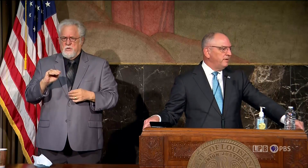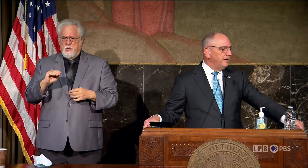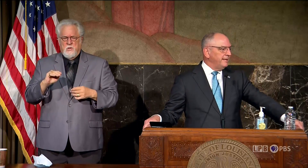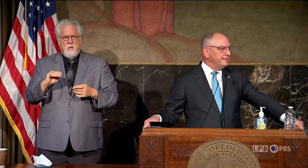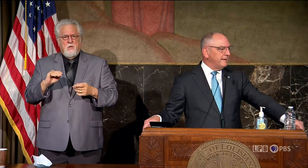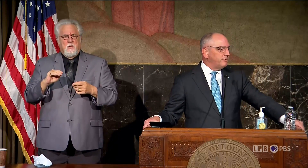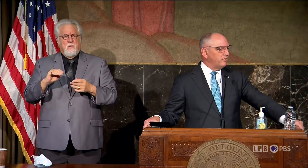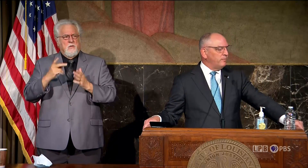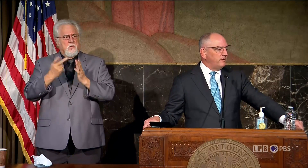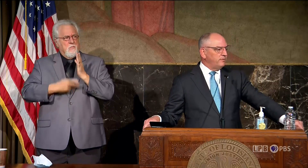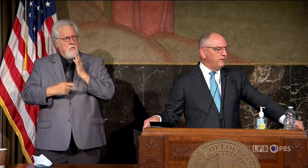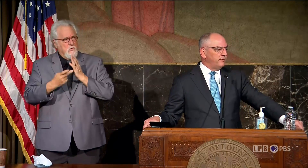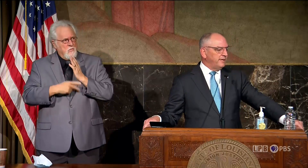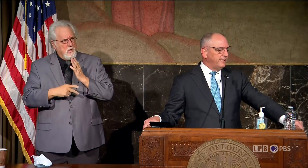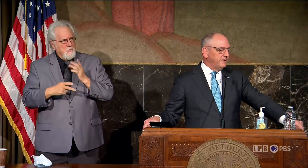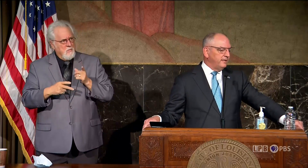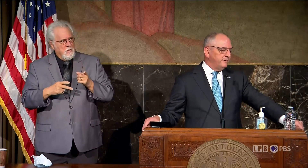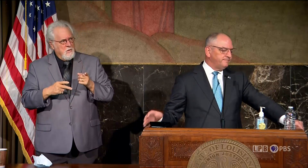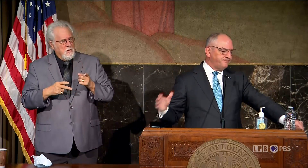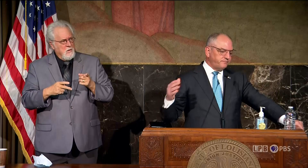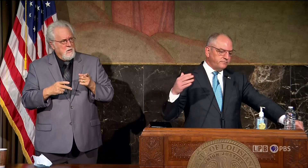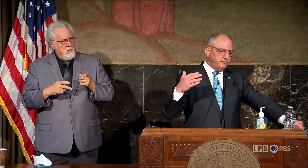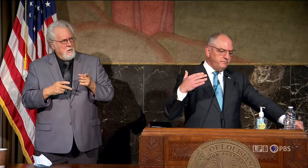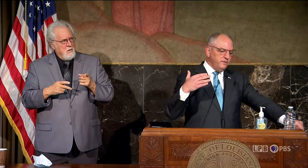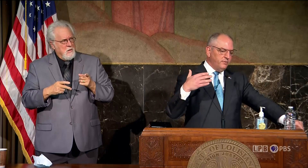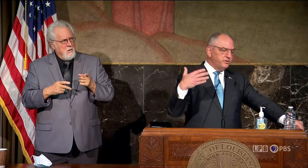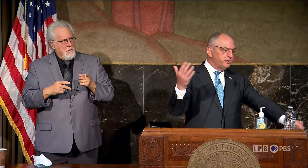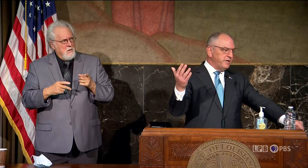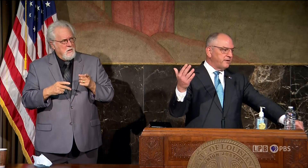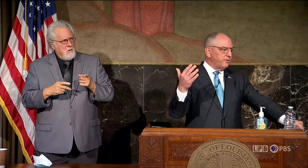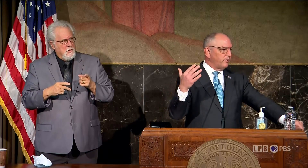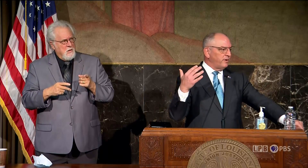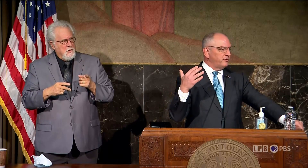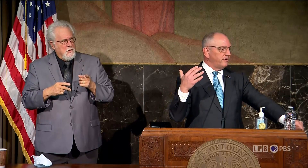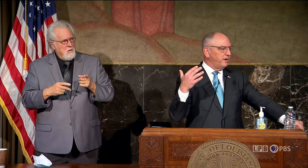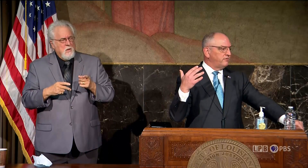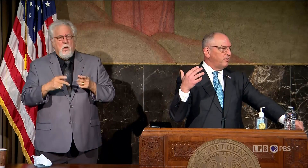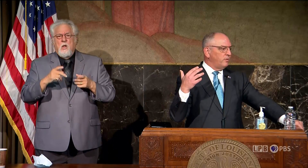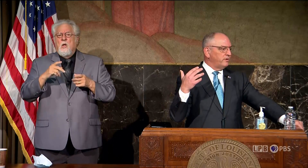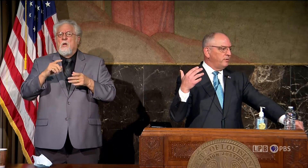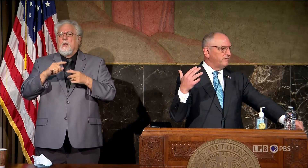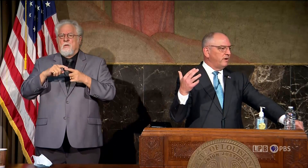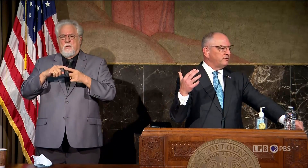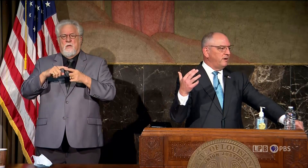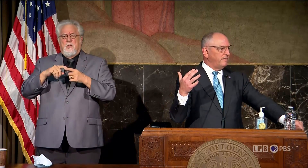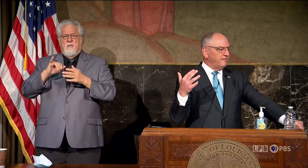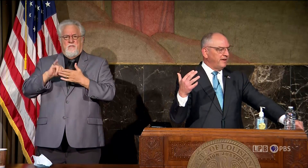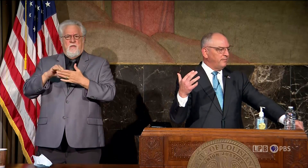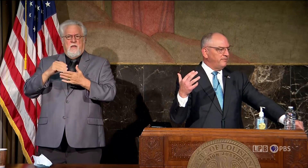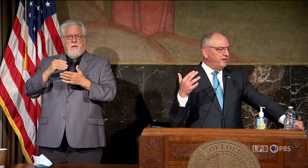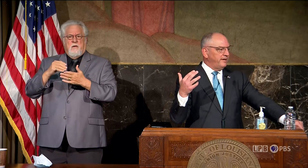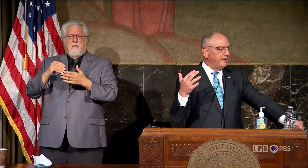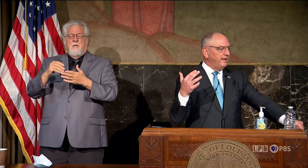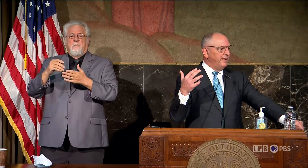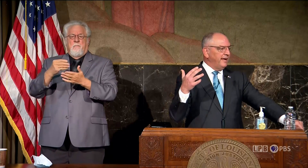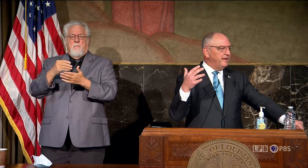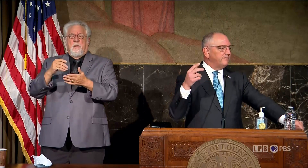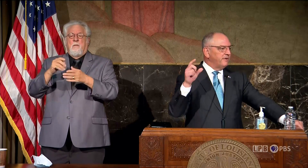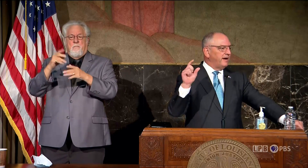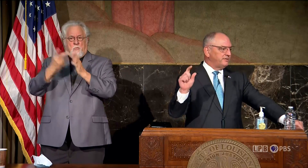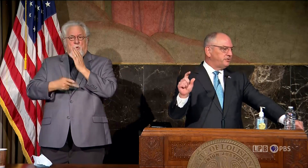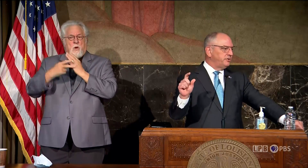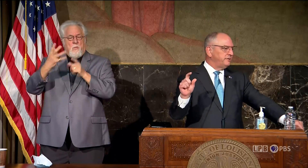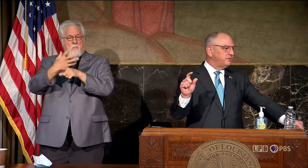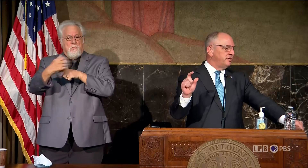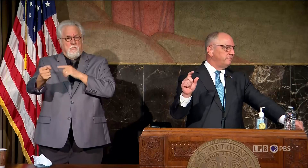example, is that program on a trajectory where it's going to exhaust all of the available funding? And